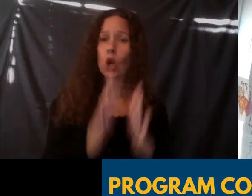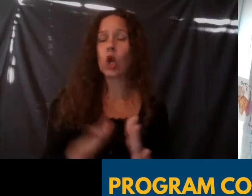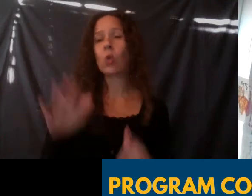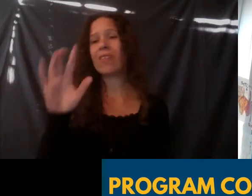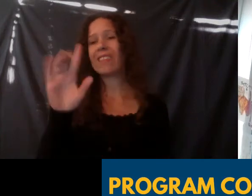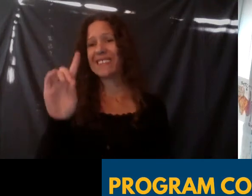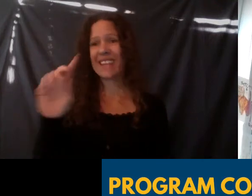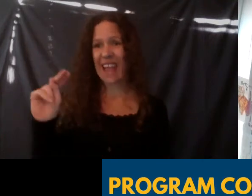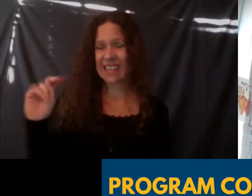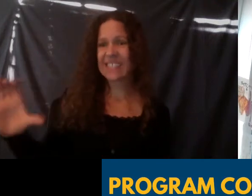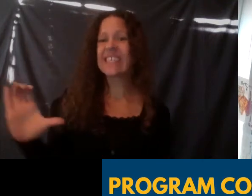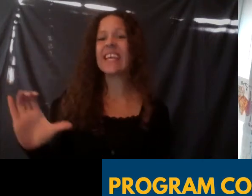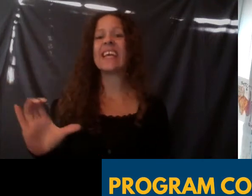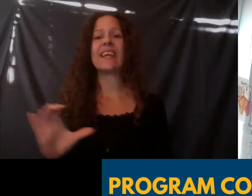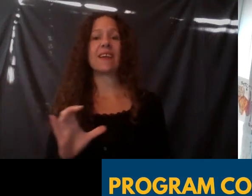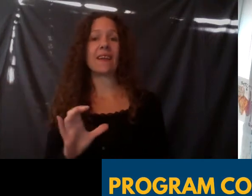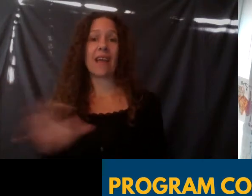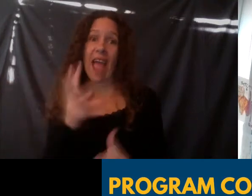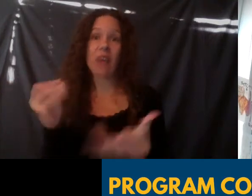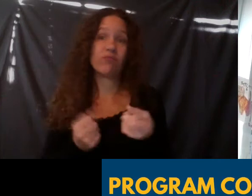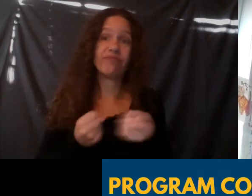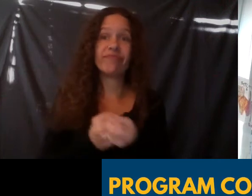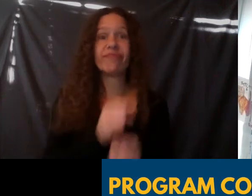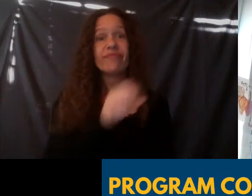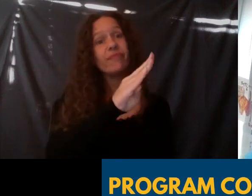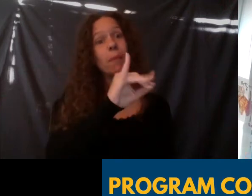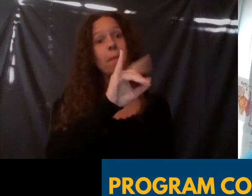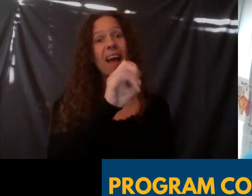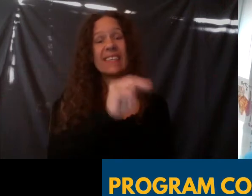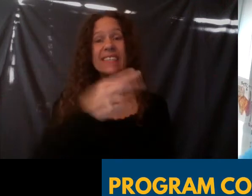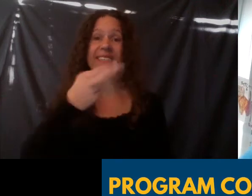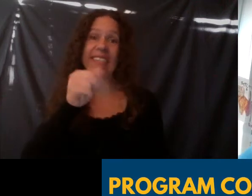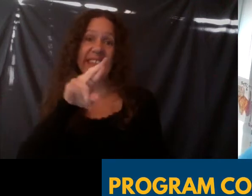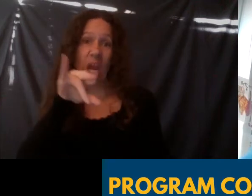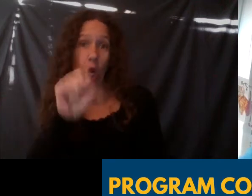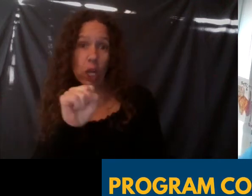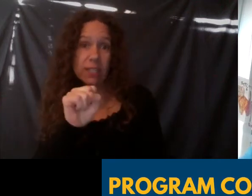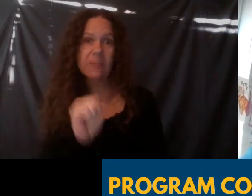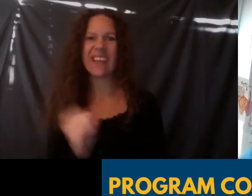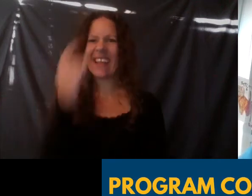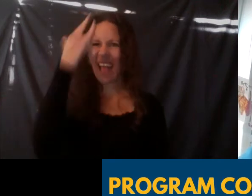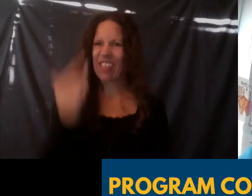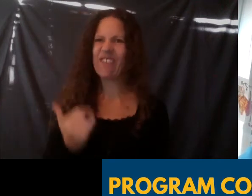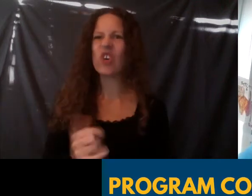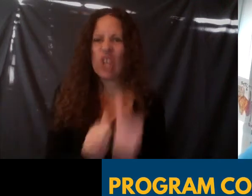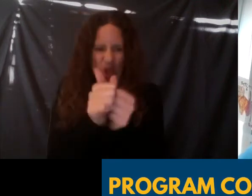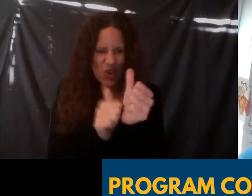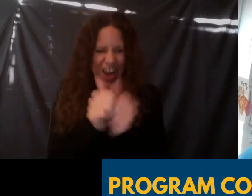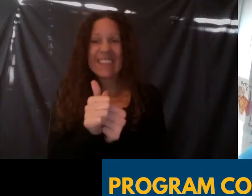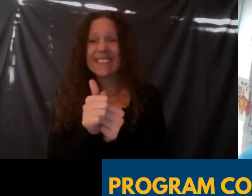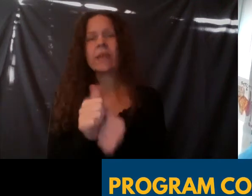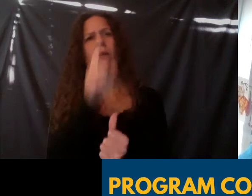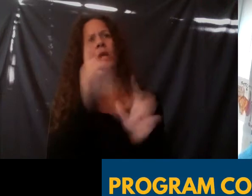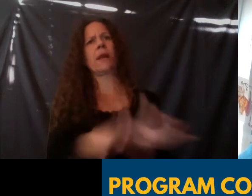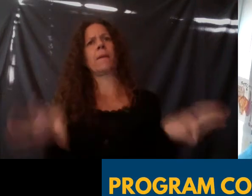targeted Senate races and the Biden-Harris ticket. For the California races, we really worked to make sure that voter contact be in support